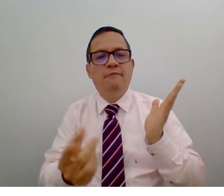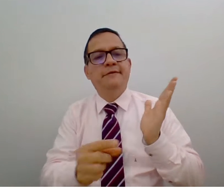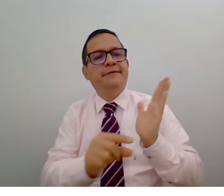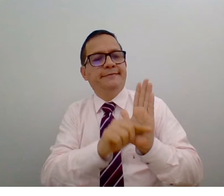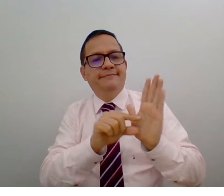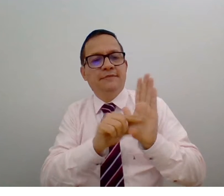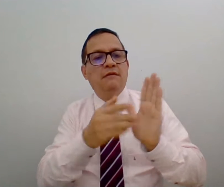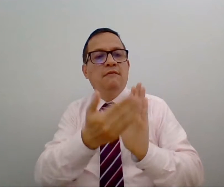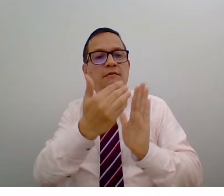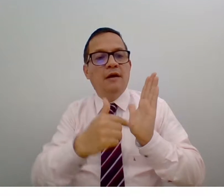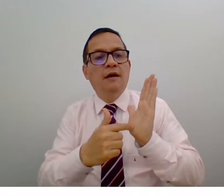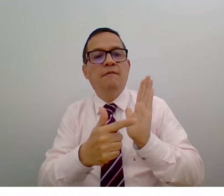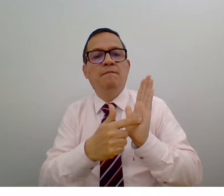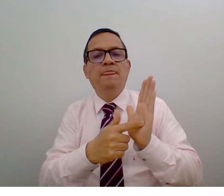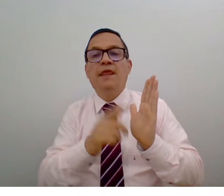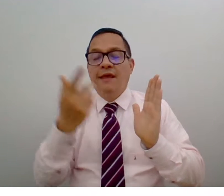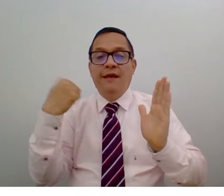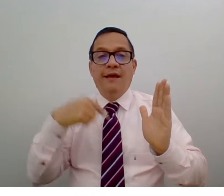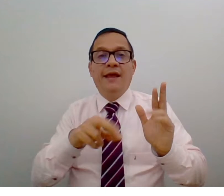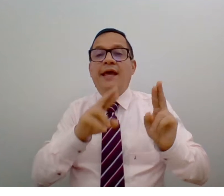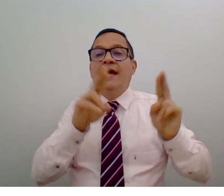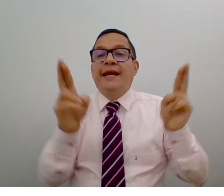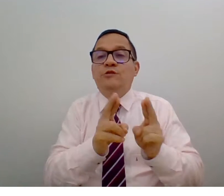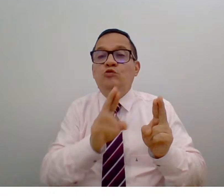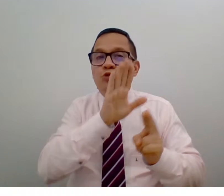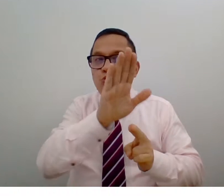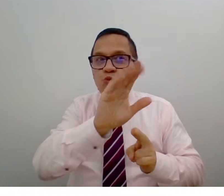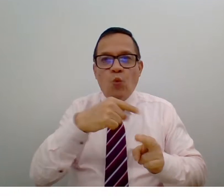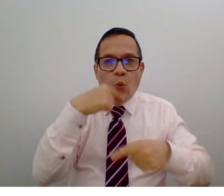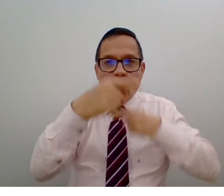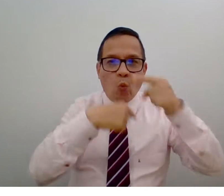Summary of the text of fable for tomorrow.